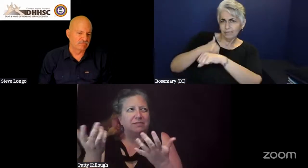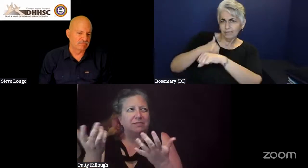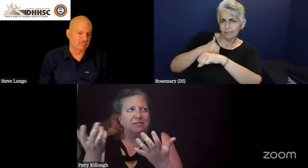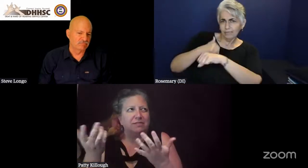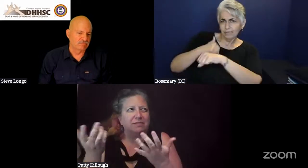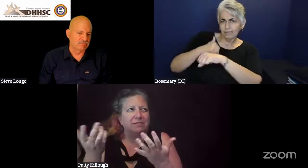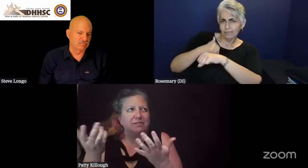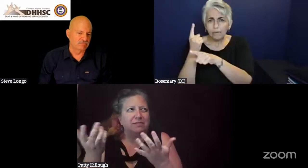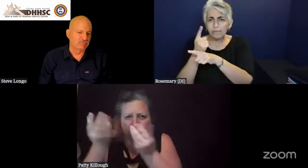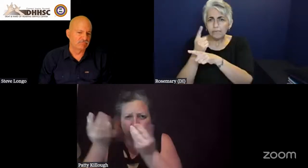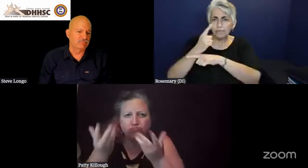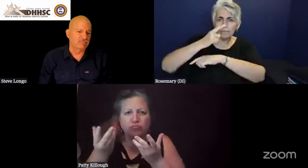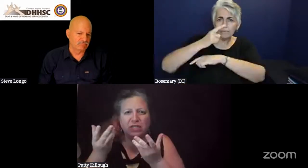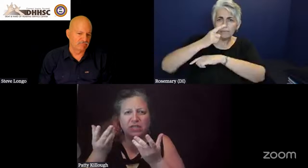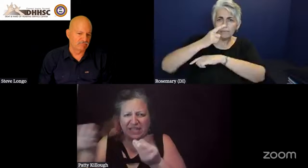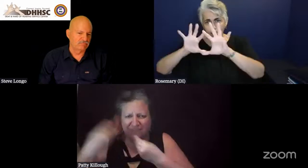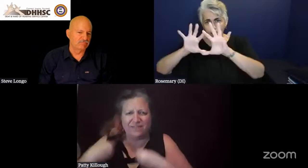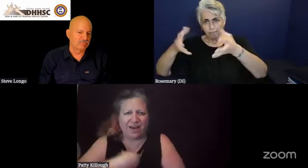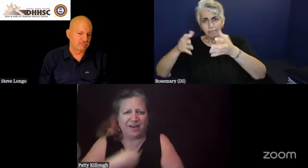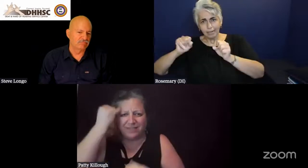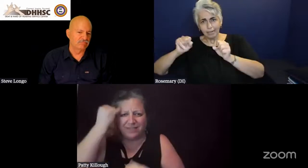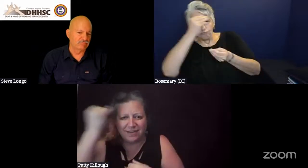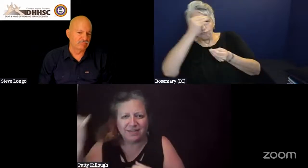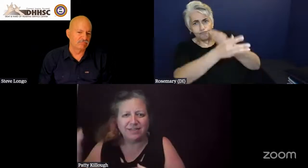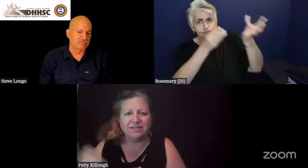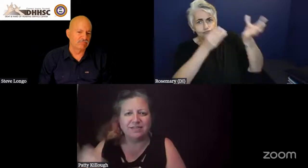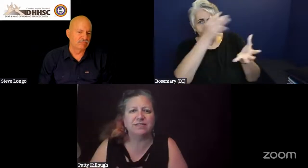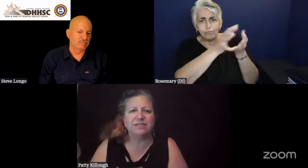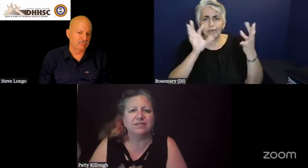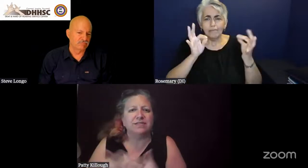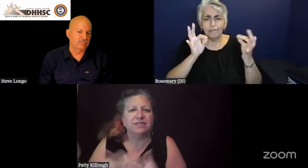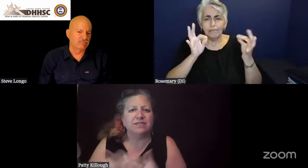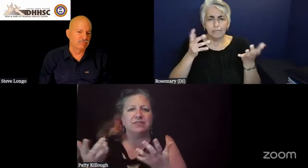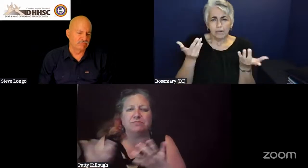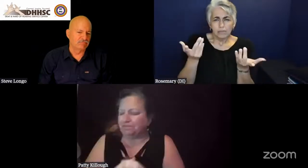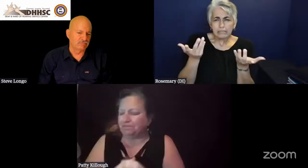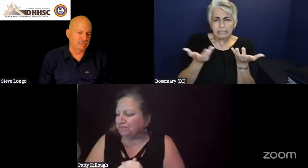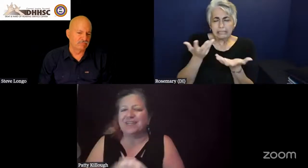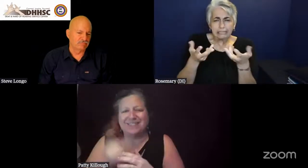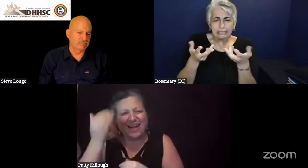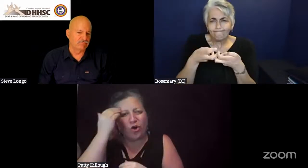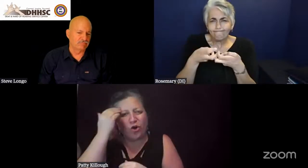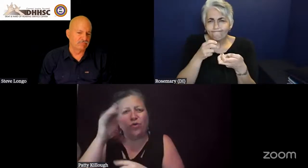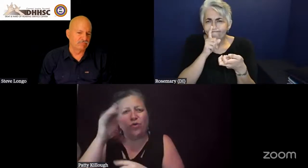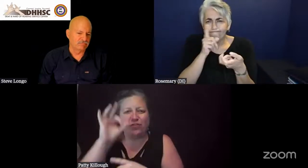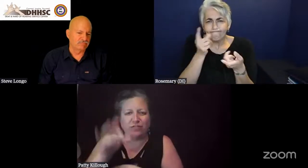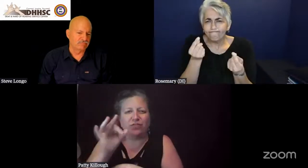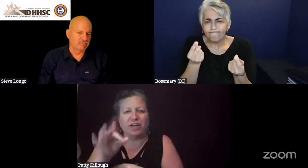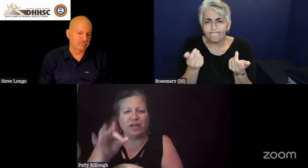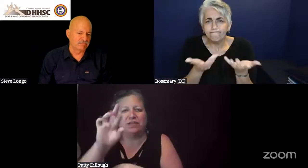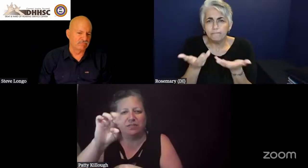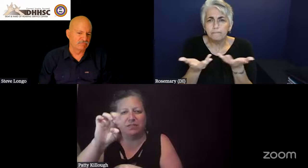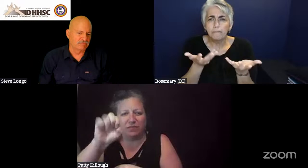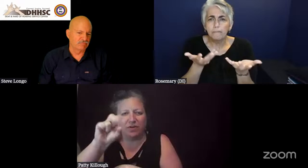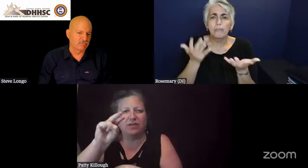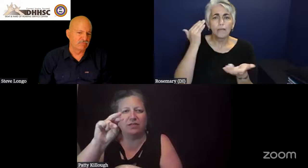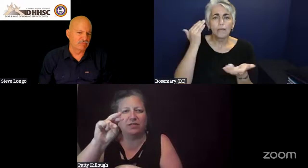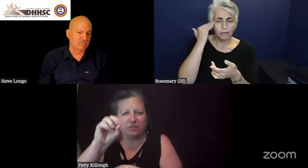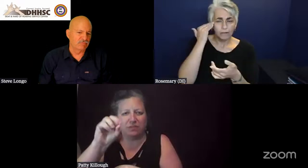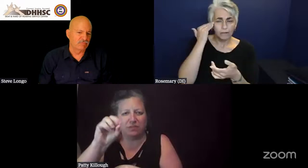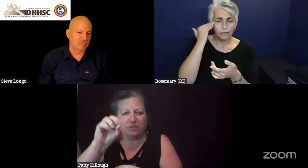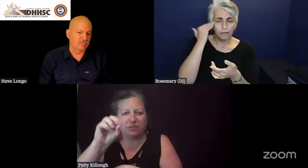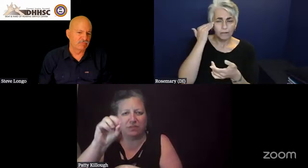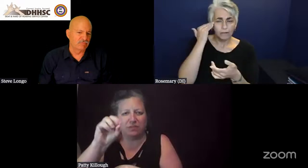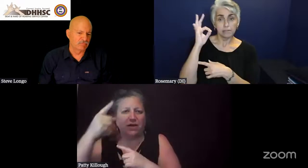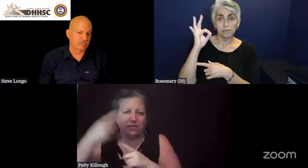to participate, how? How would they do that? How do they establish the proper format? And in what way